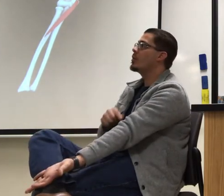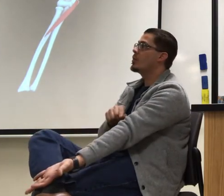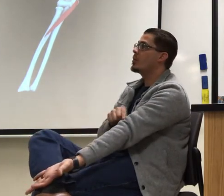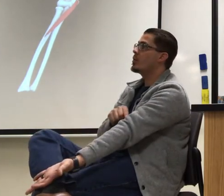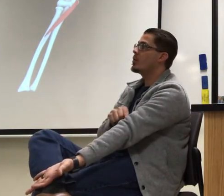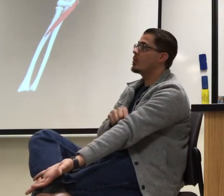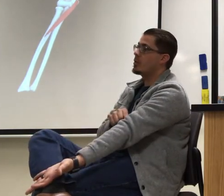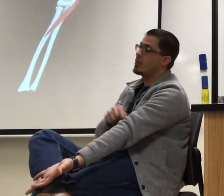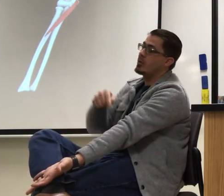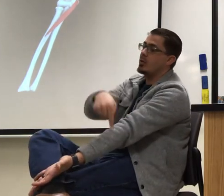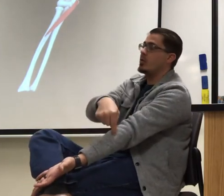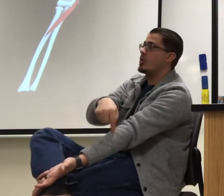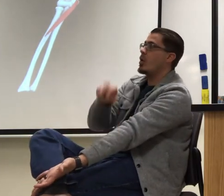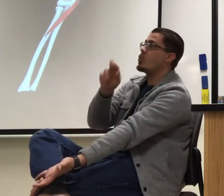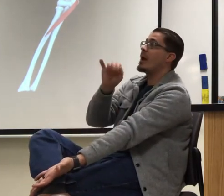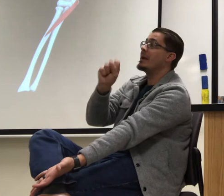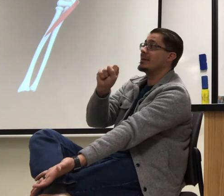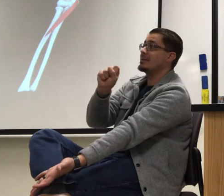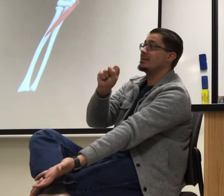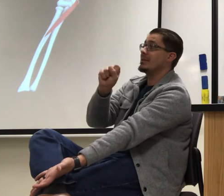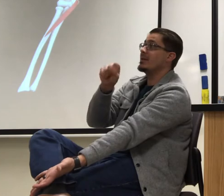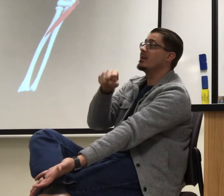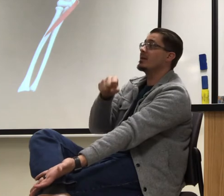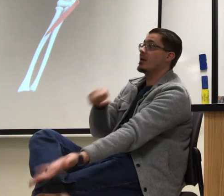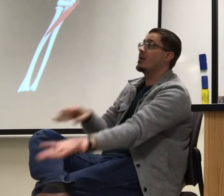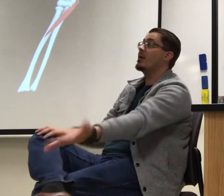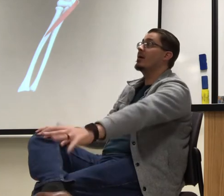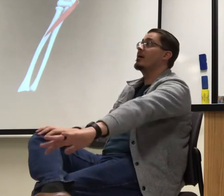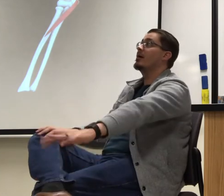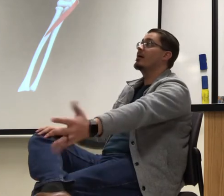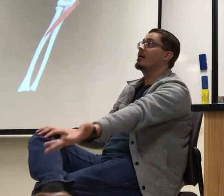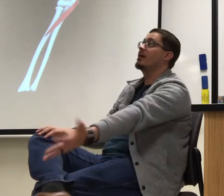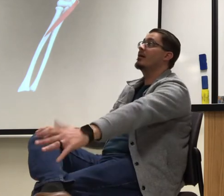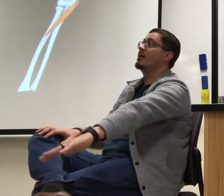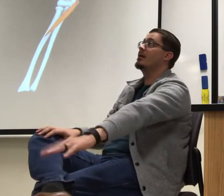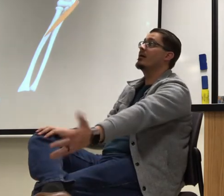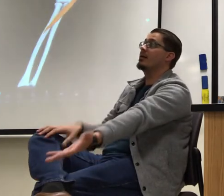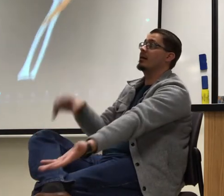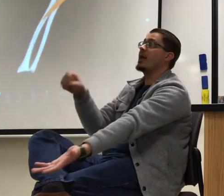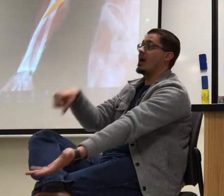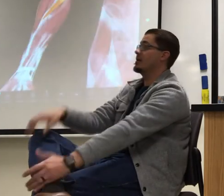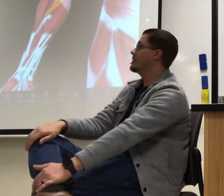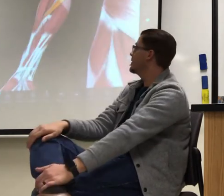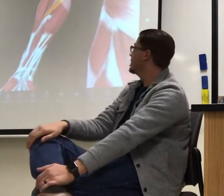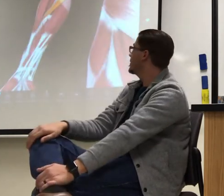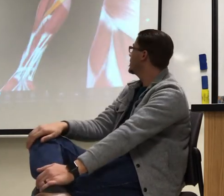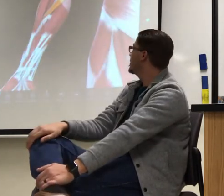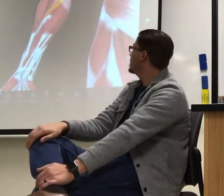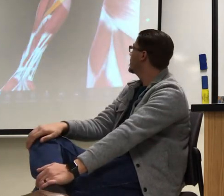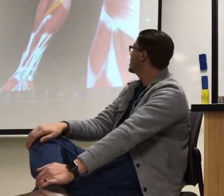Okay, what does it do again? It pronates, coronator teres pronates.